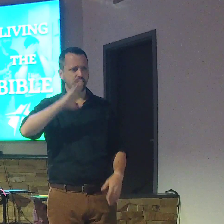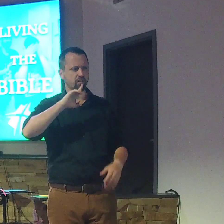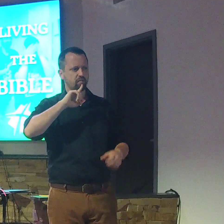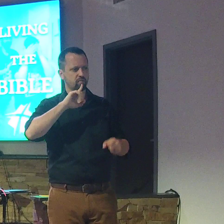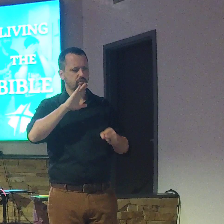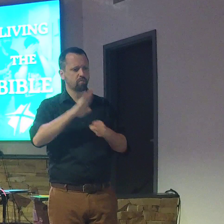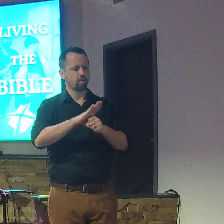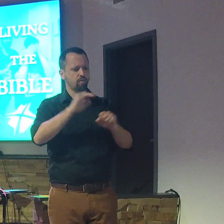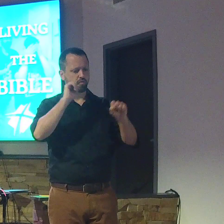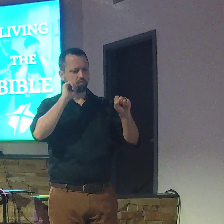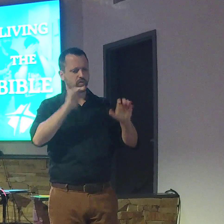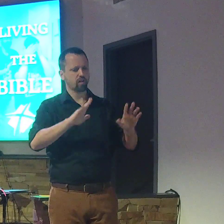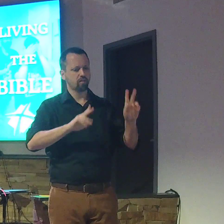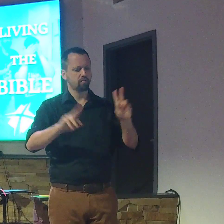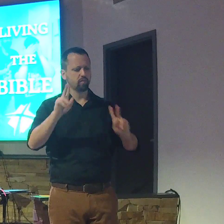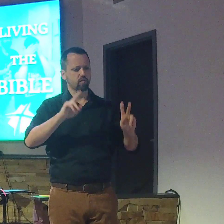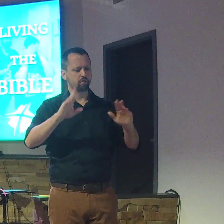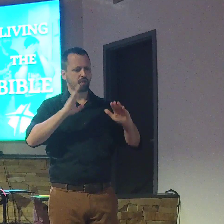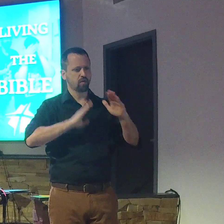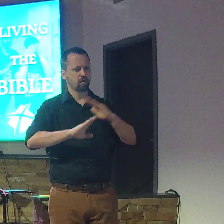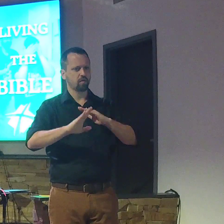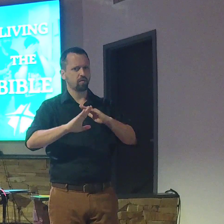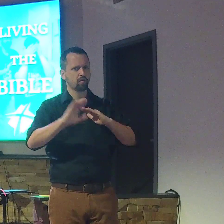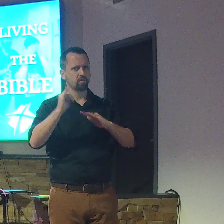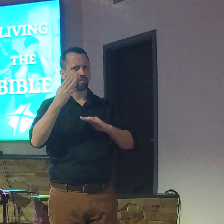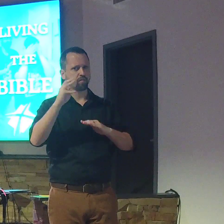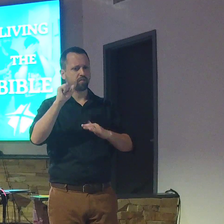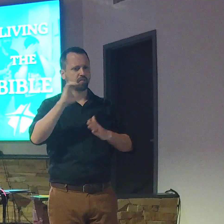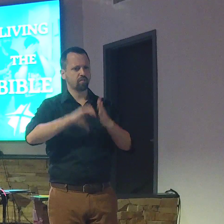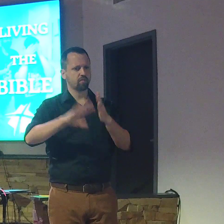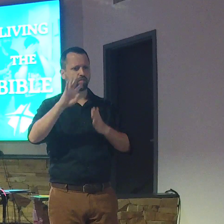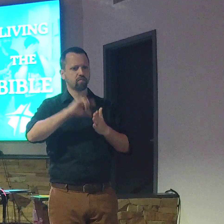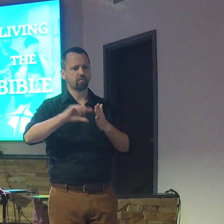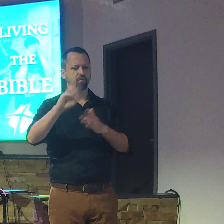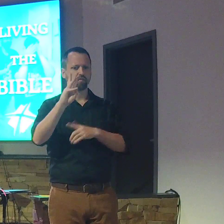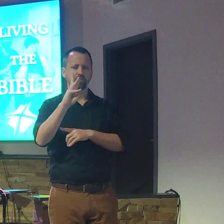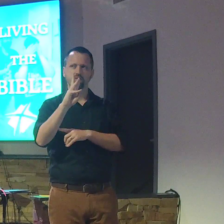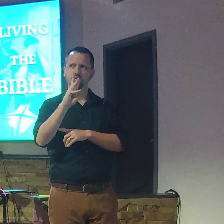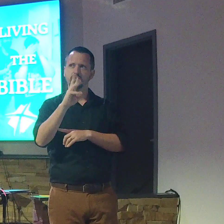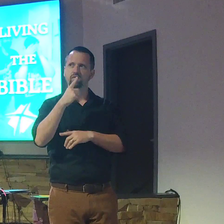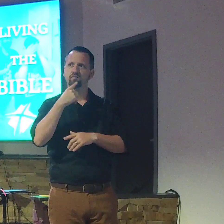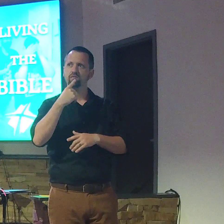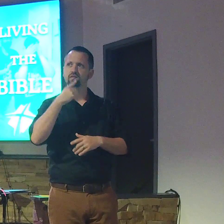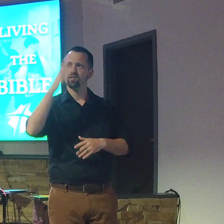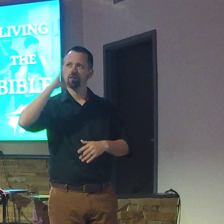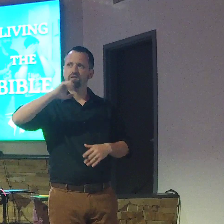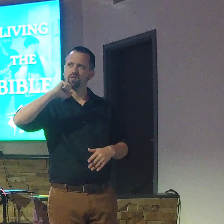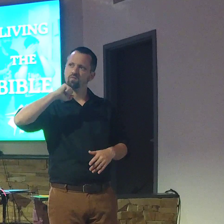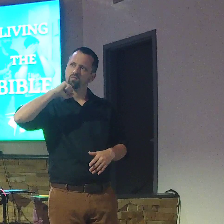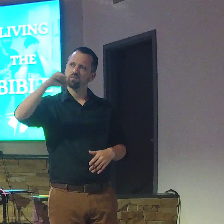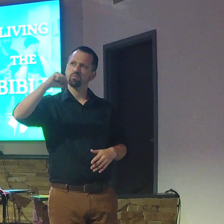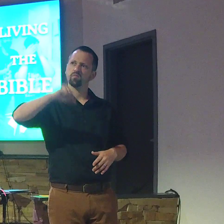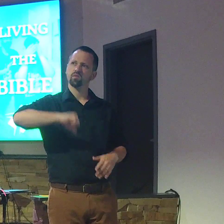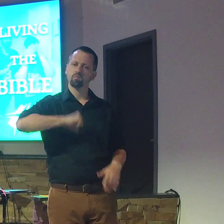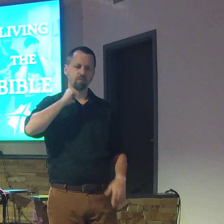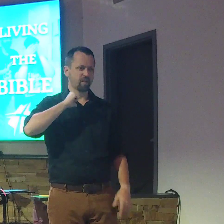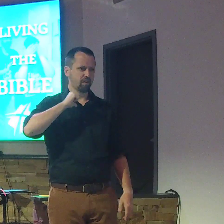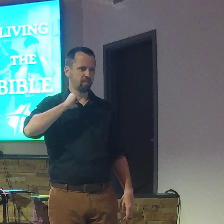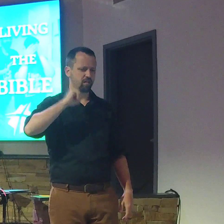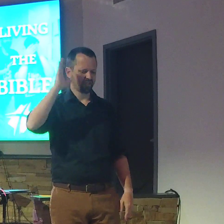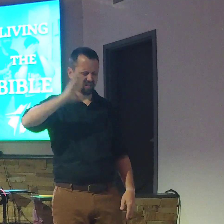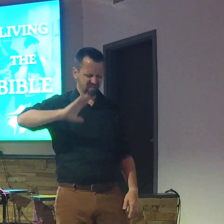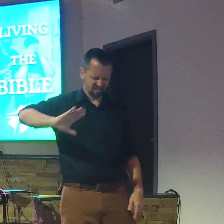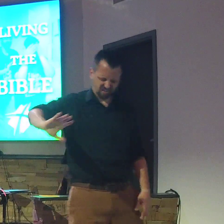bless the humble. James chapter 4, verse 6 on the screen. It says, God resists the pride. Get away from